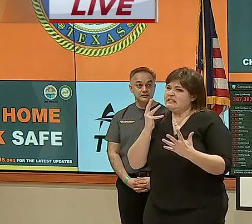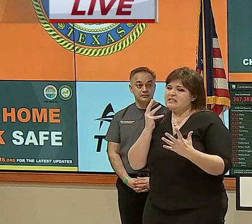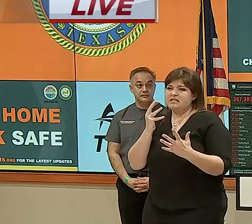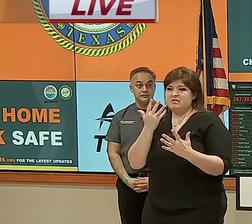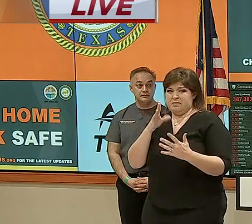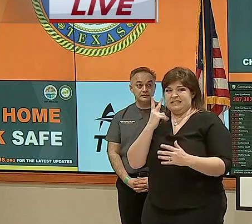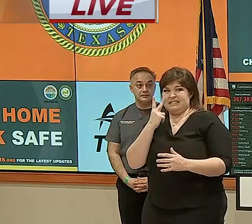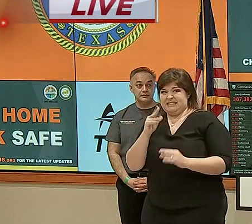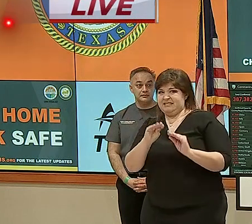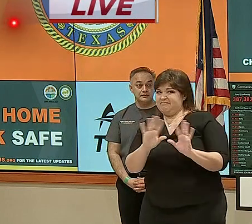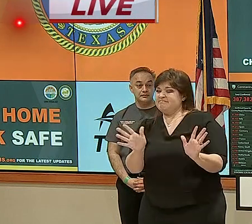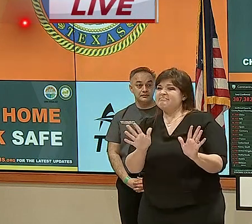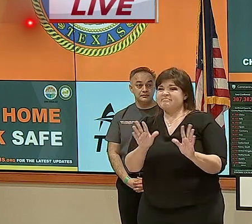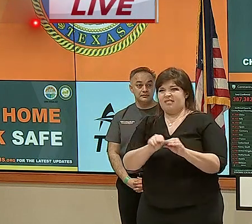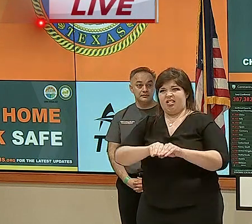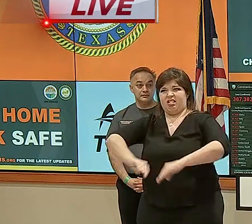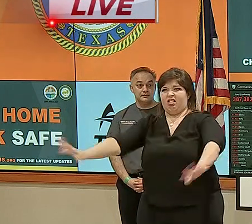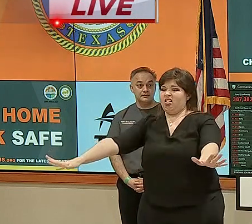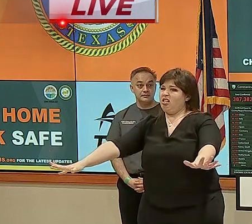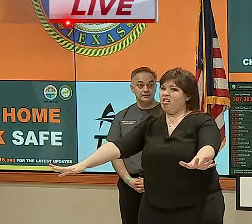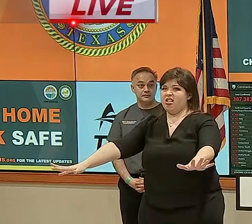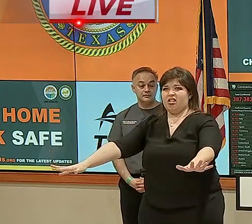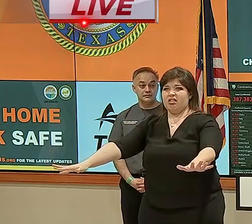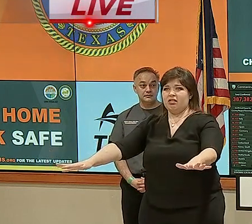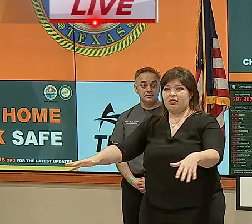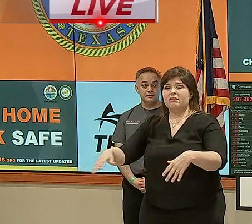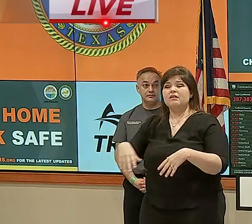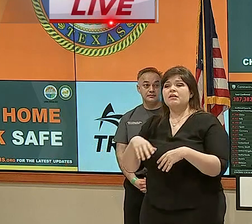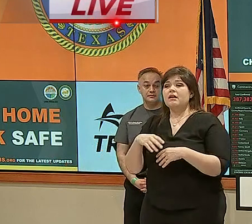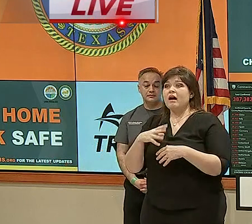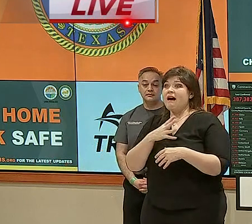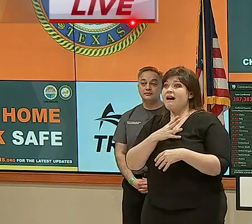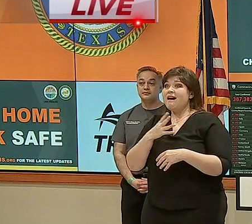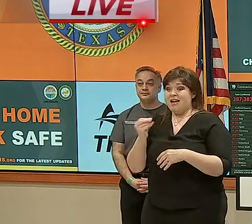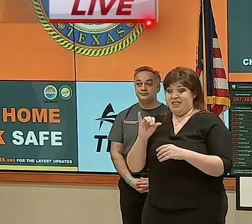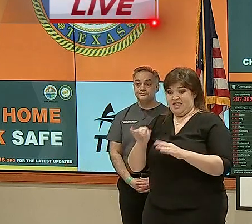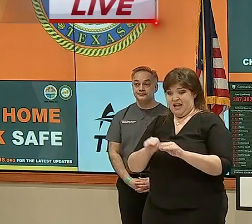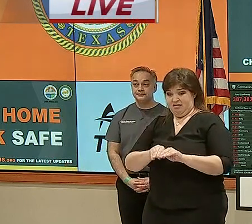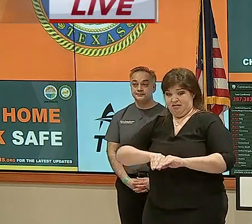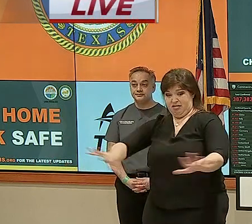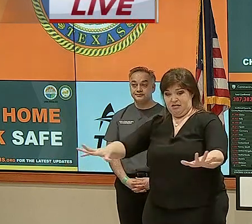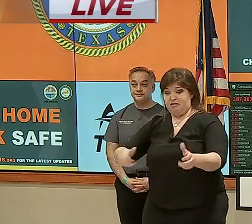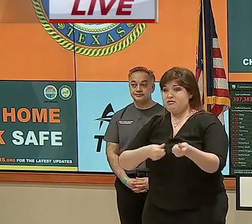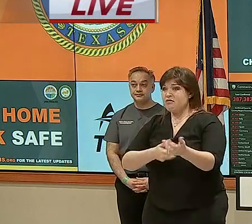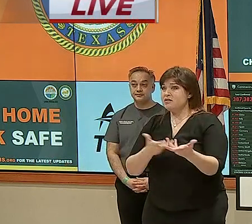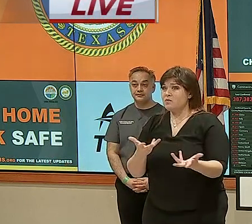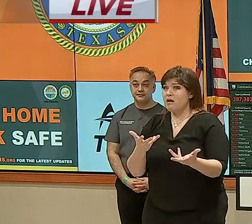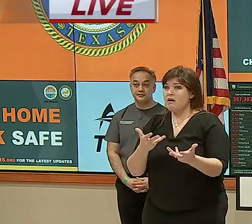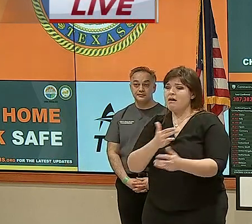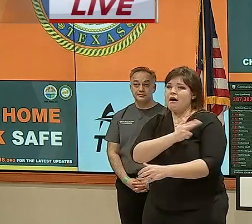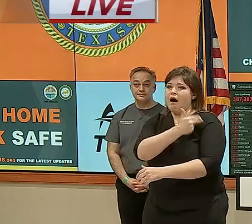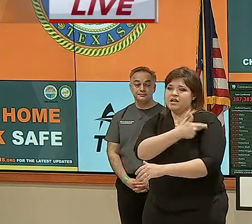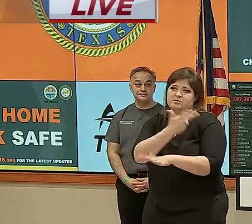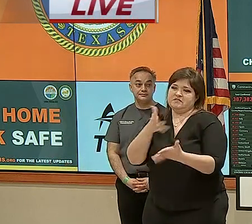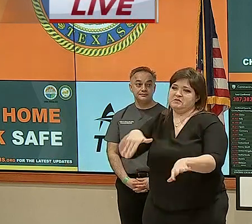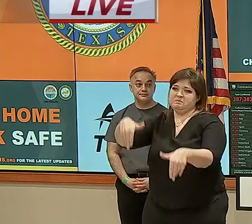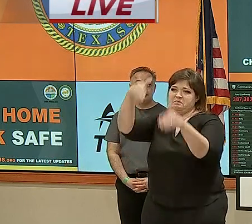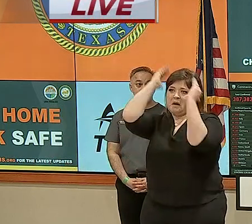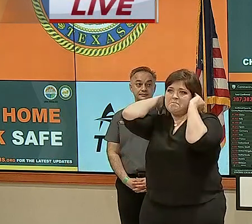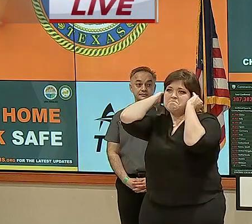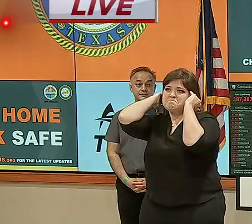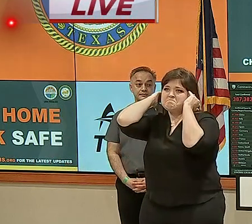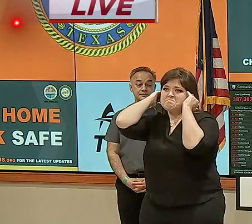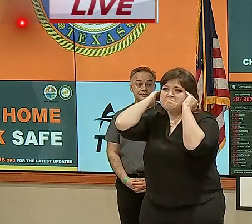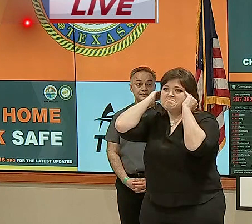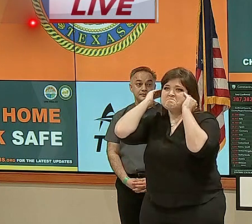goes unchecked, and how quickly it can overwhelm our healthcare facilities and really